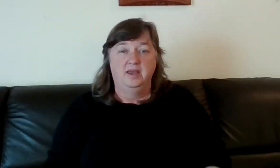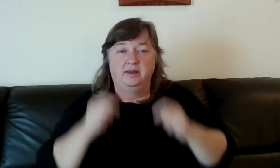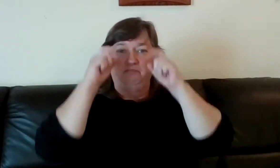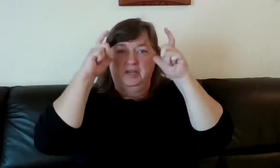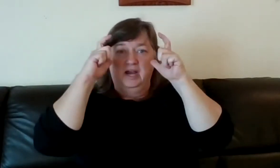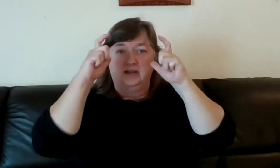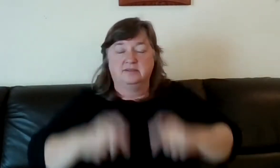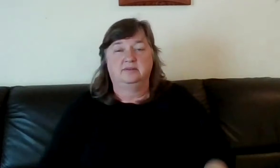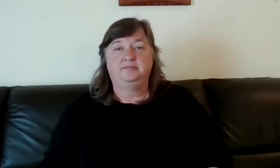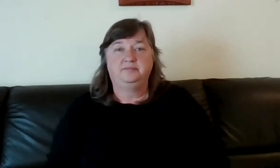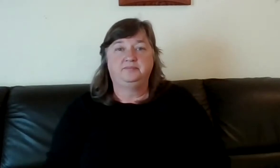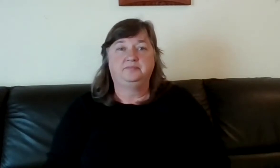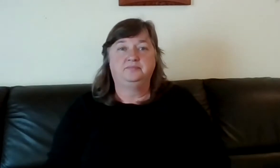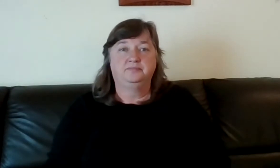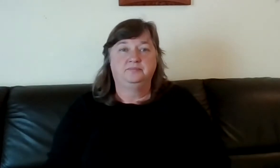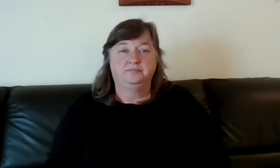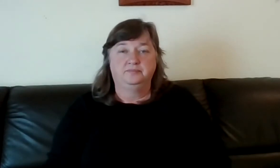And big eyes.